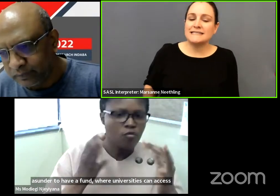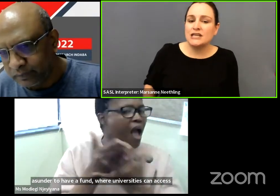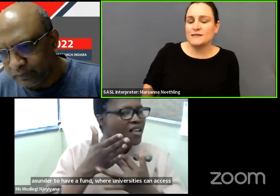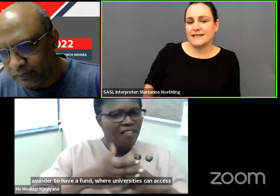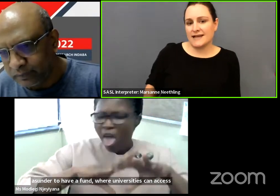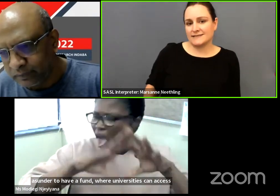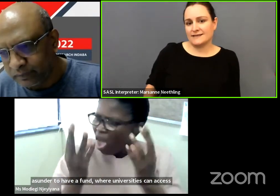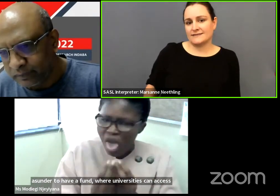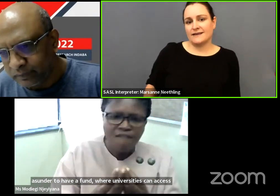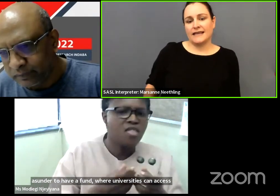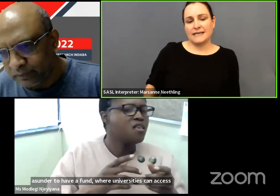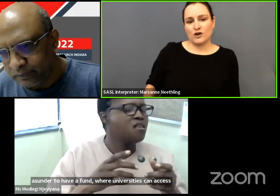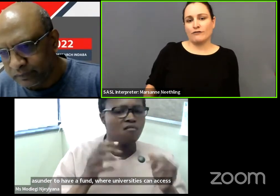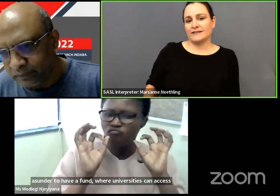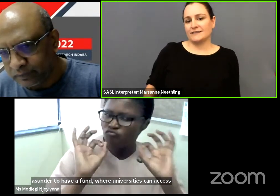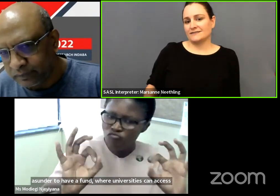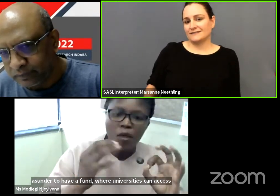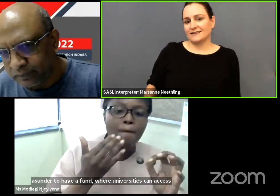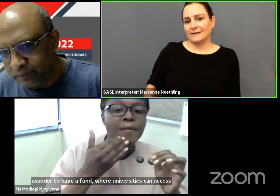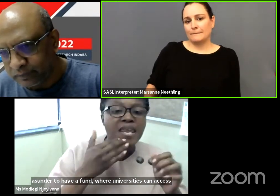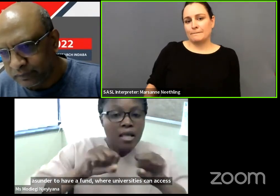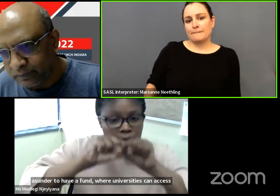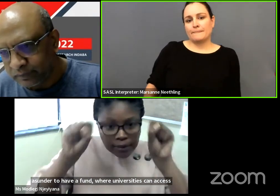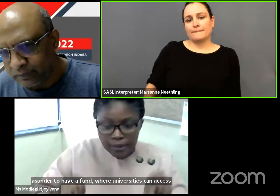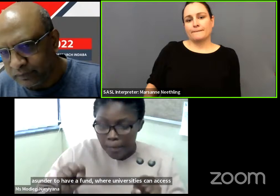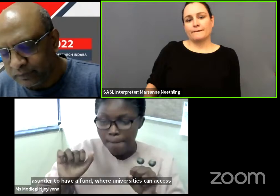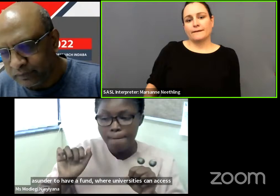that continuous access is offered.